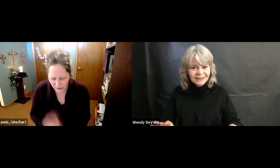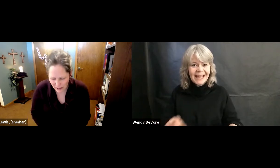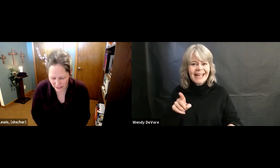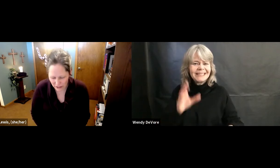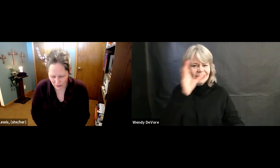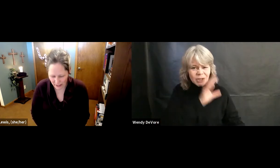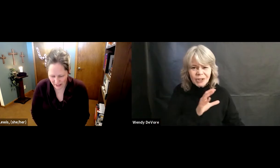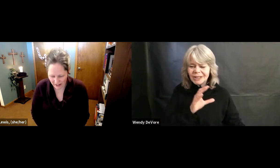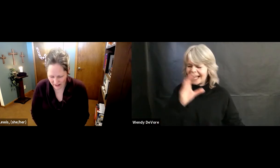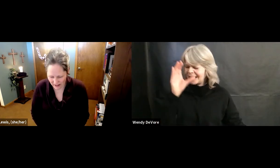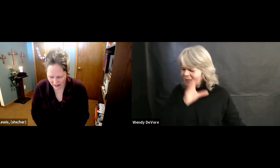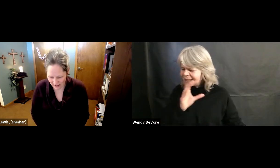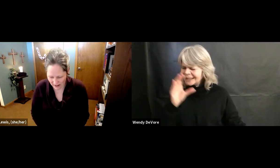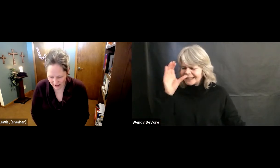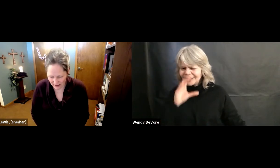one lost coin.